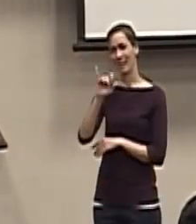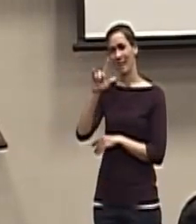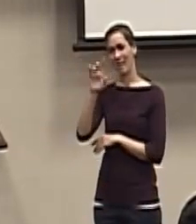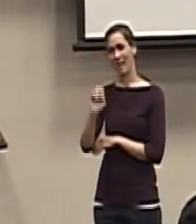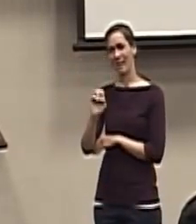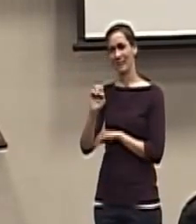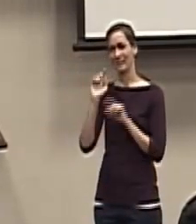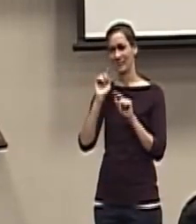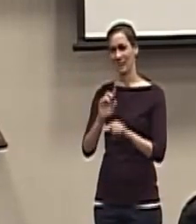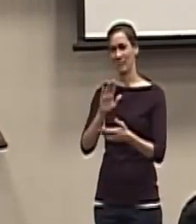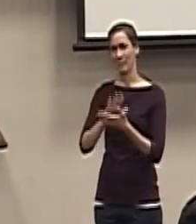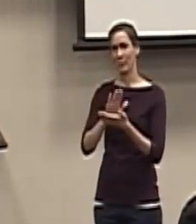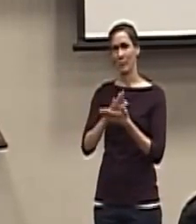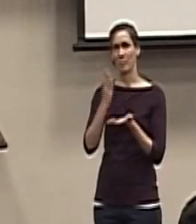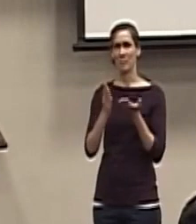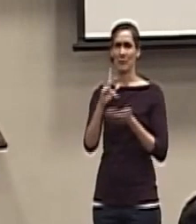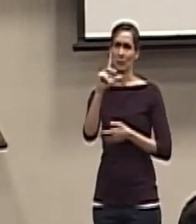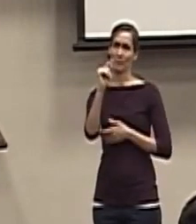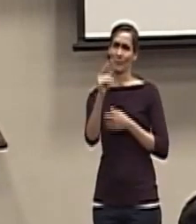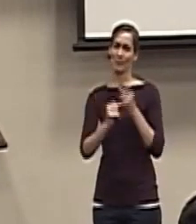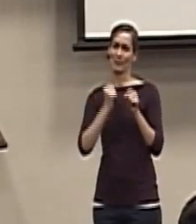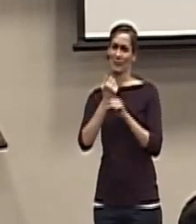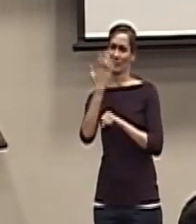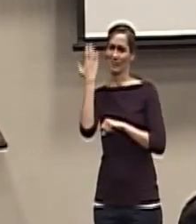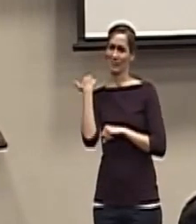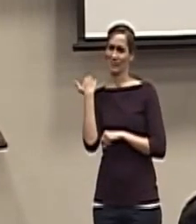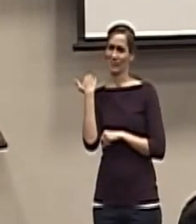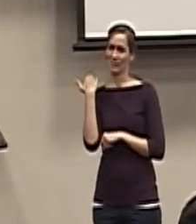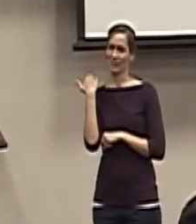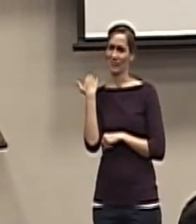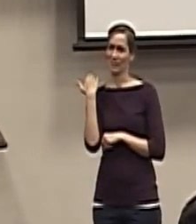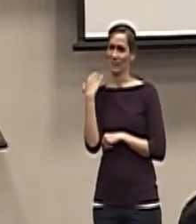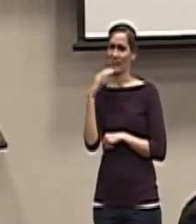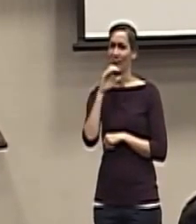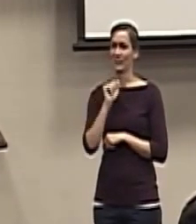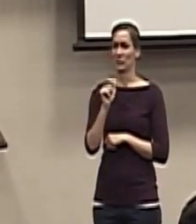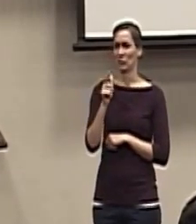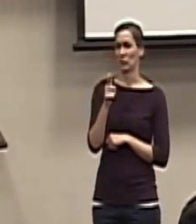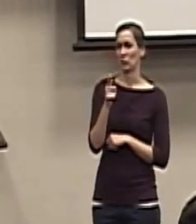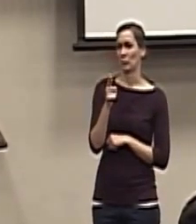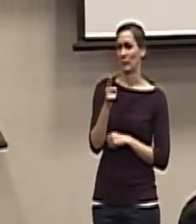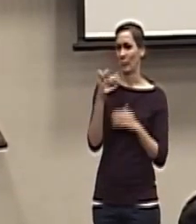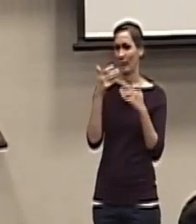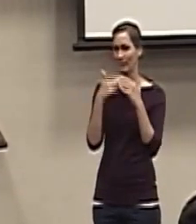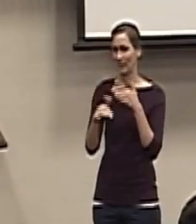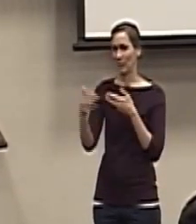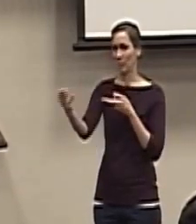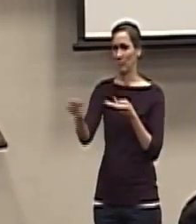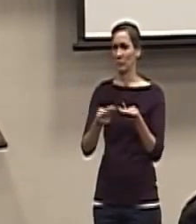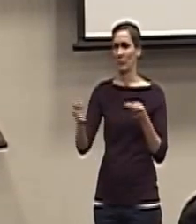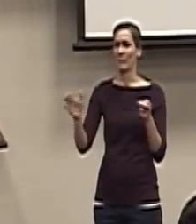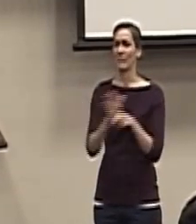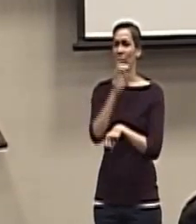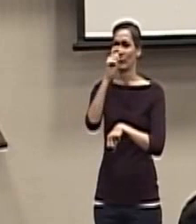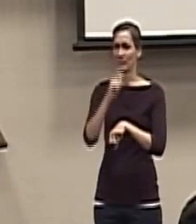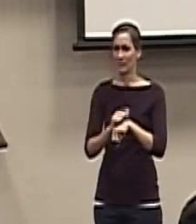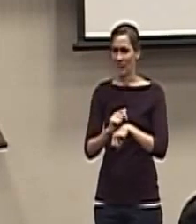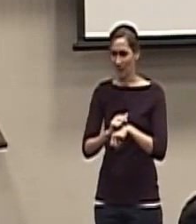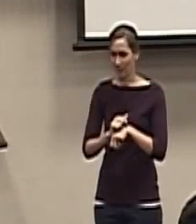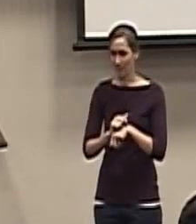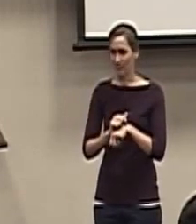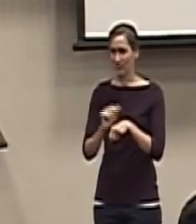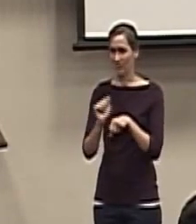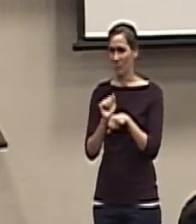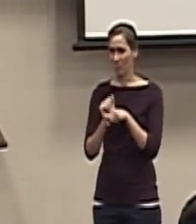through the school some 20 years ago. At the age of 21, entered into ministry, full-time ministry. He's been in full-time ministry